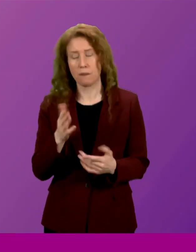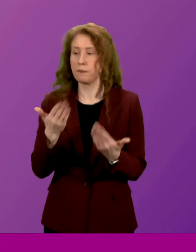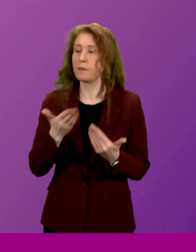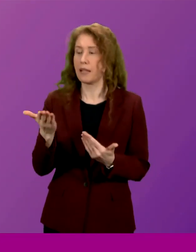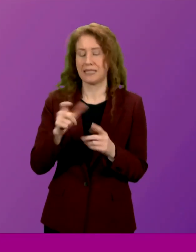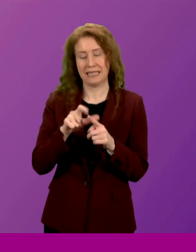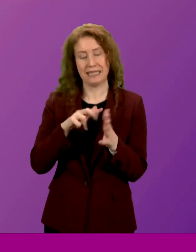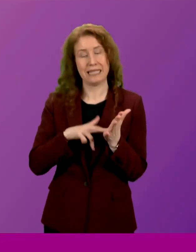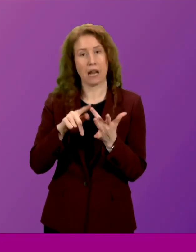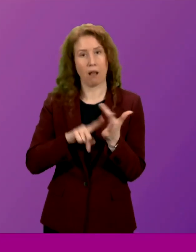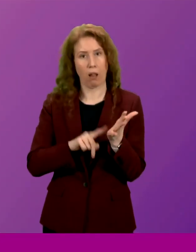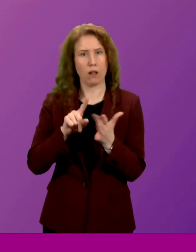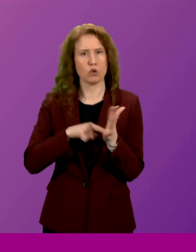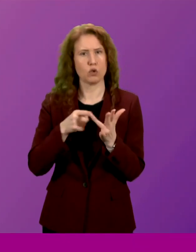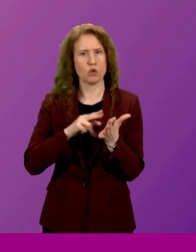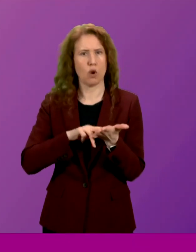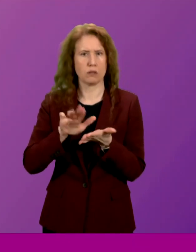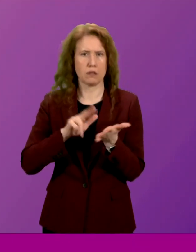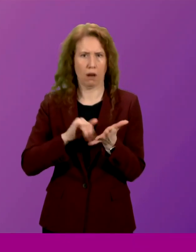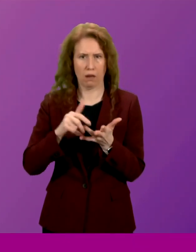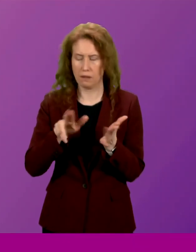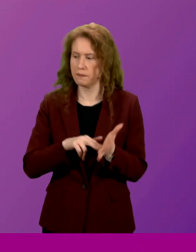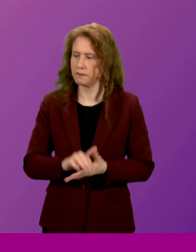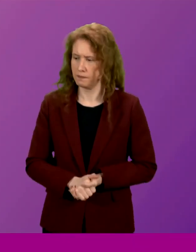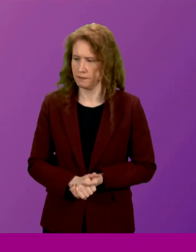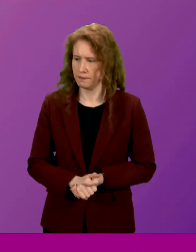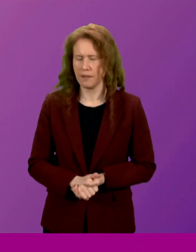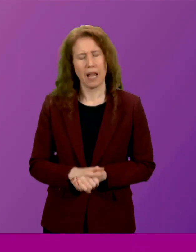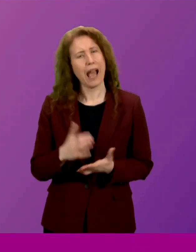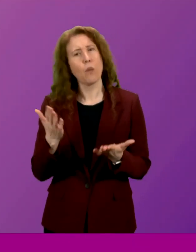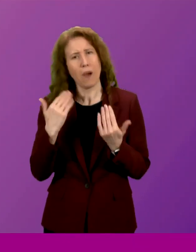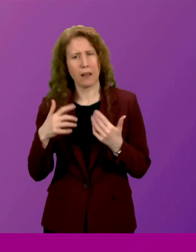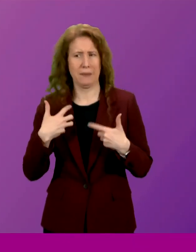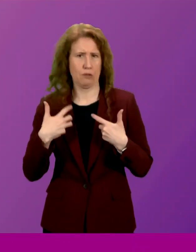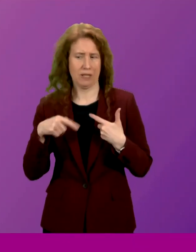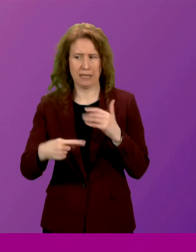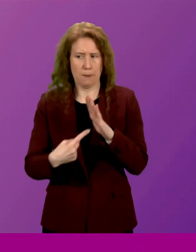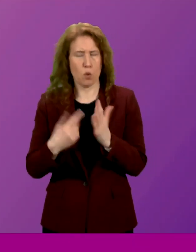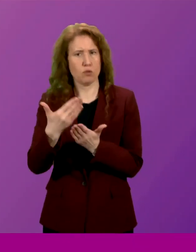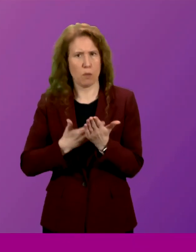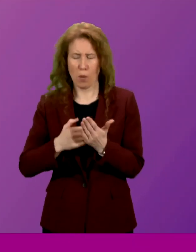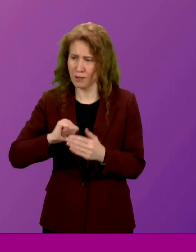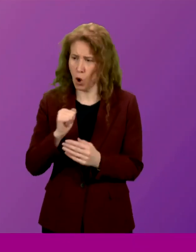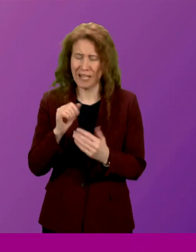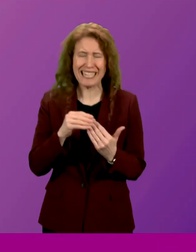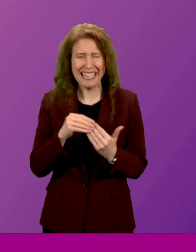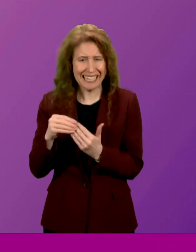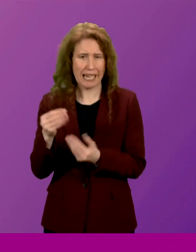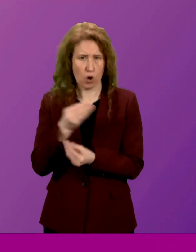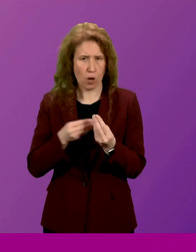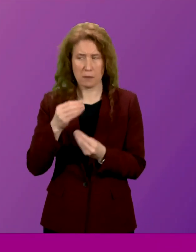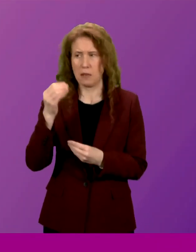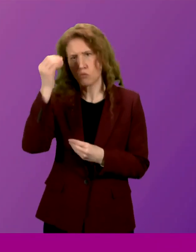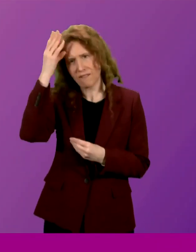Johnson. Thank you, Presiding Officer. And I welcome the interest in this important report from Scotland's leading economist, Professor Sir